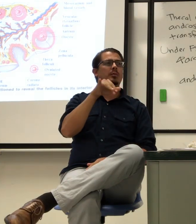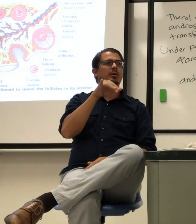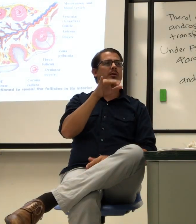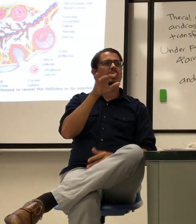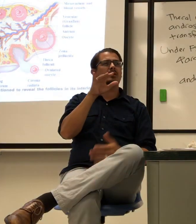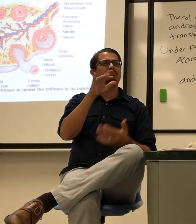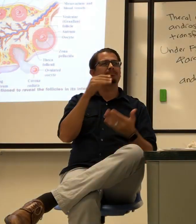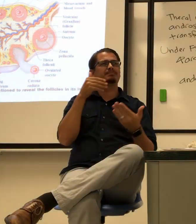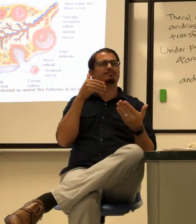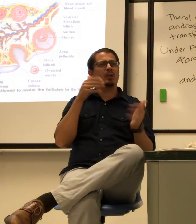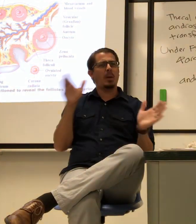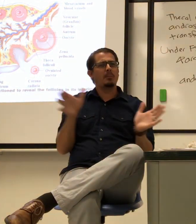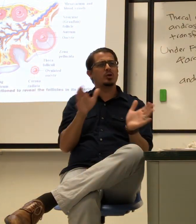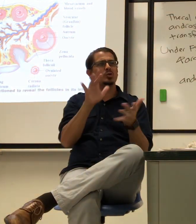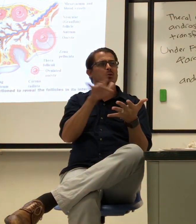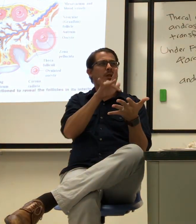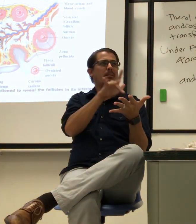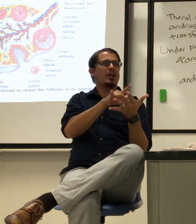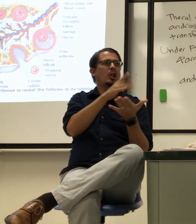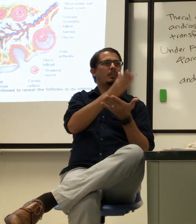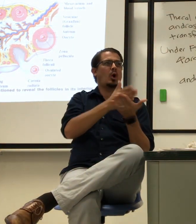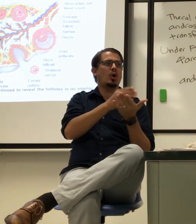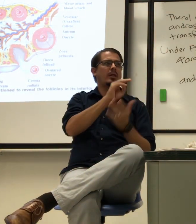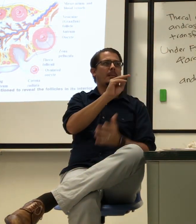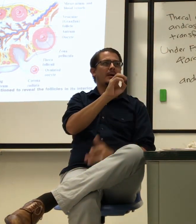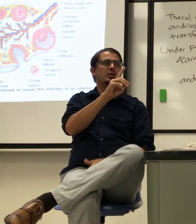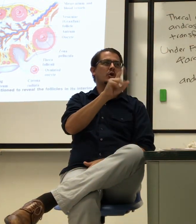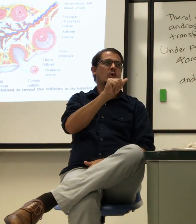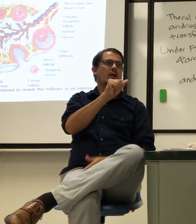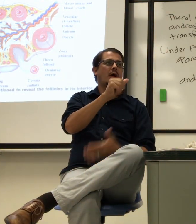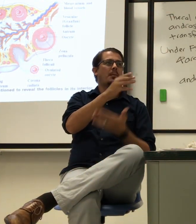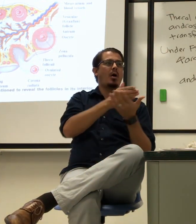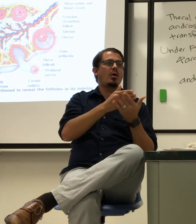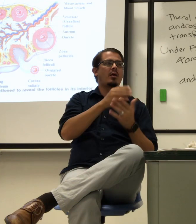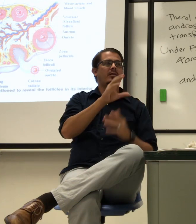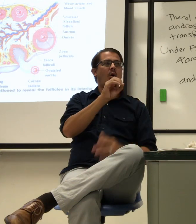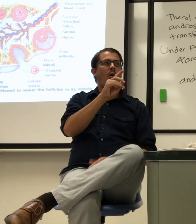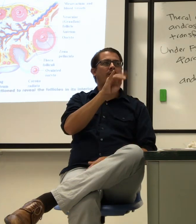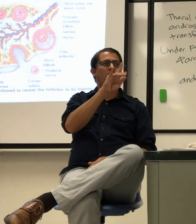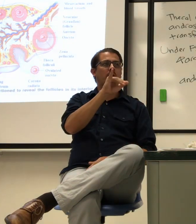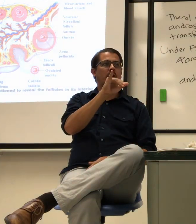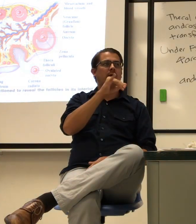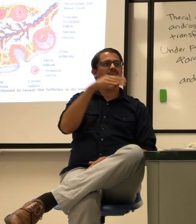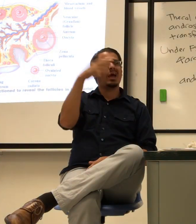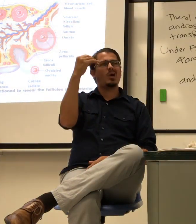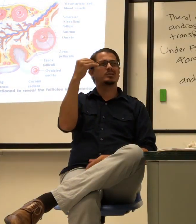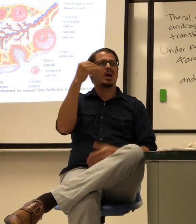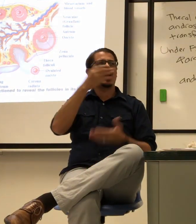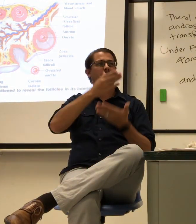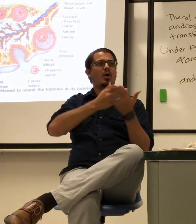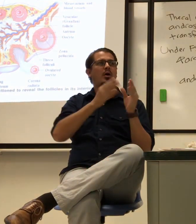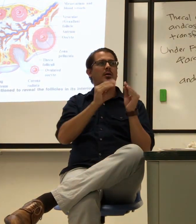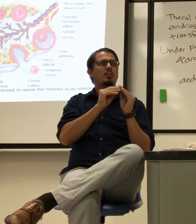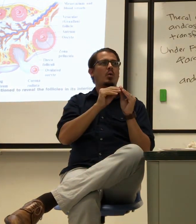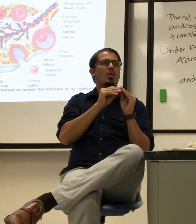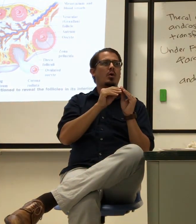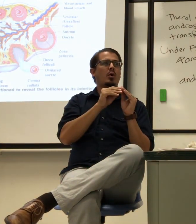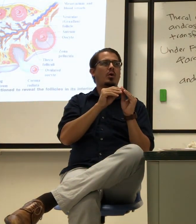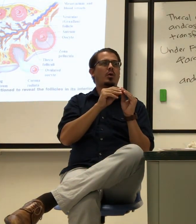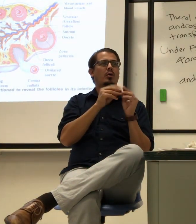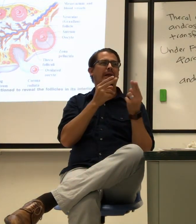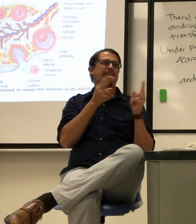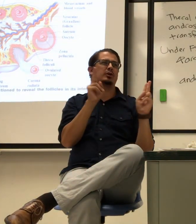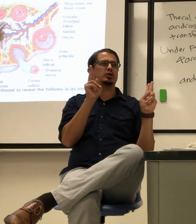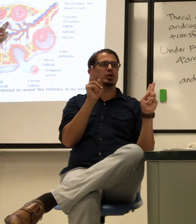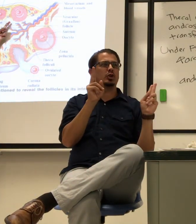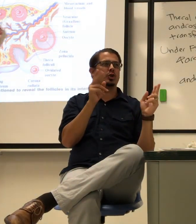middle part, the medulla part of the ovary. The outer part's got the more immature follicles. Of the